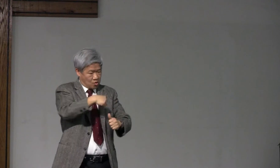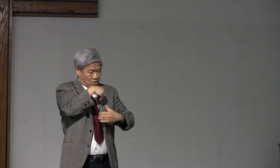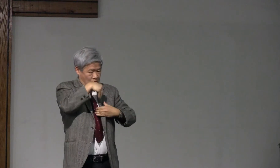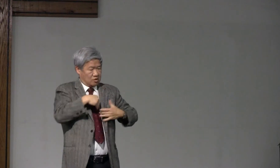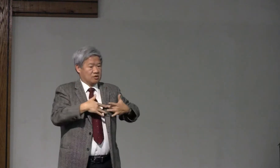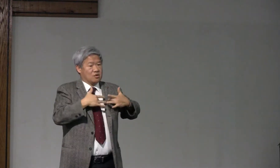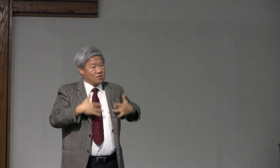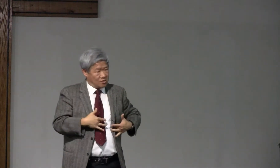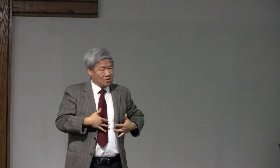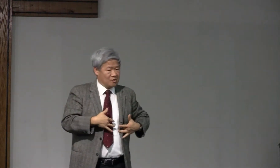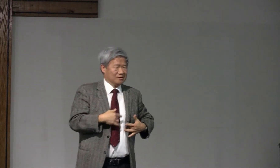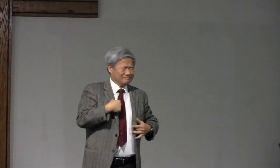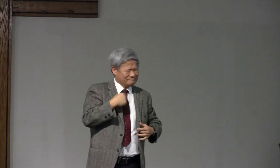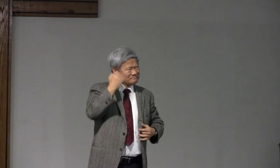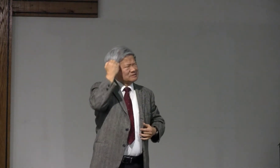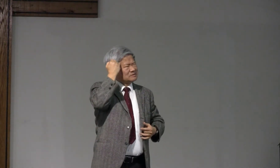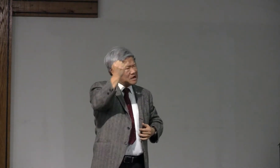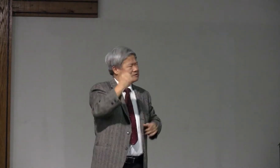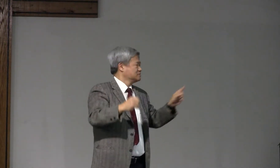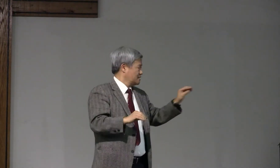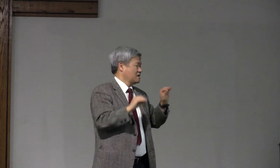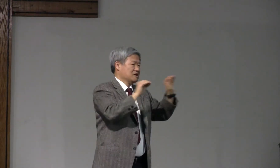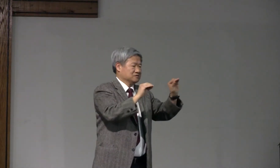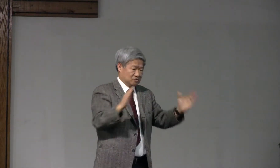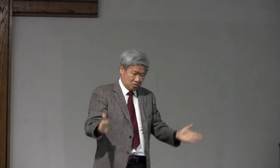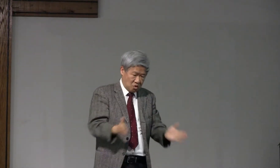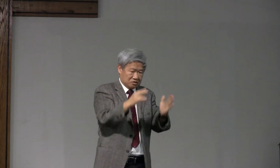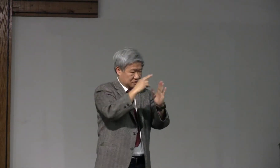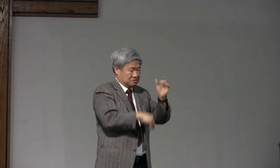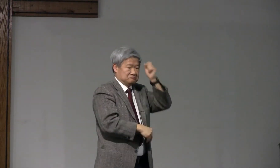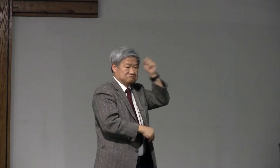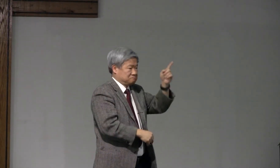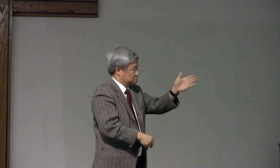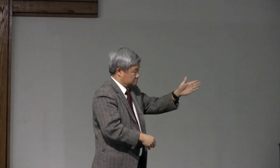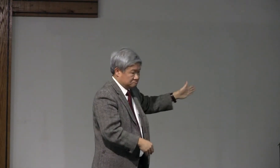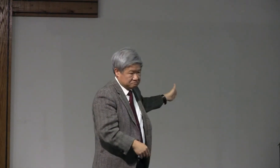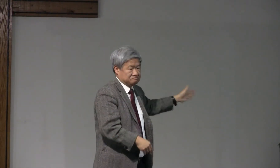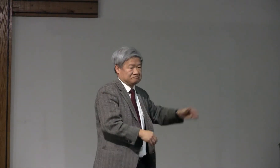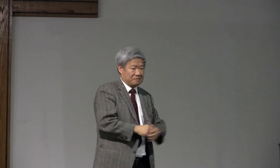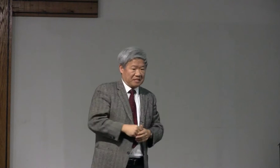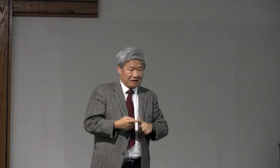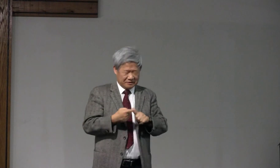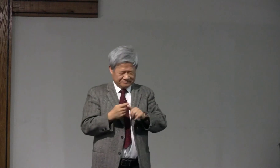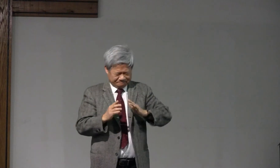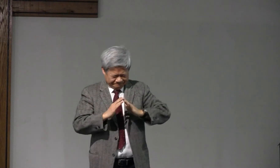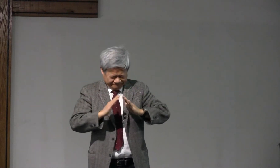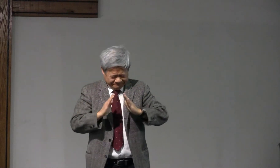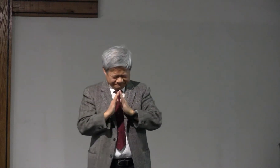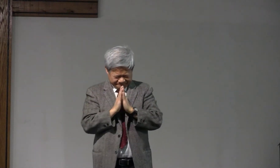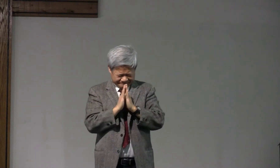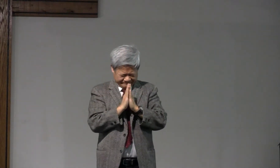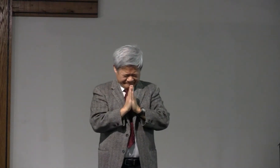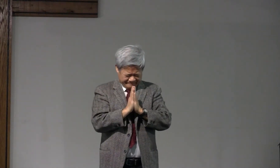really wants to be in our hearts. And so I encourage you